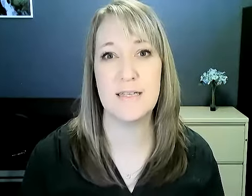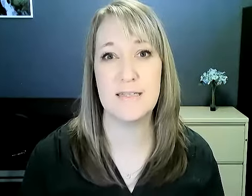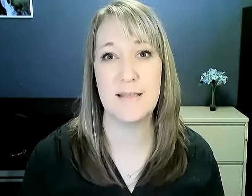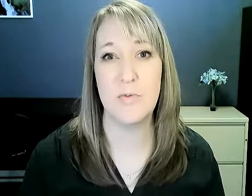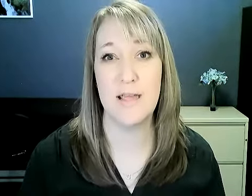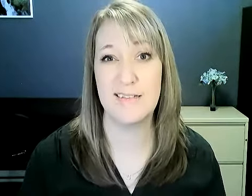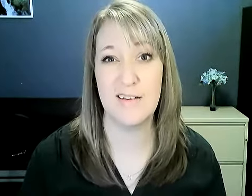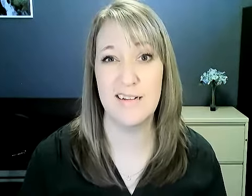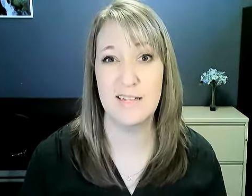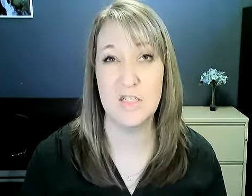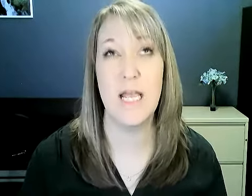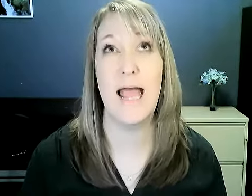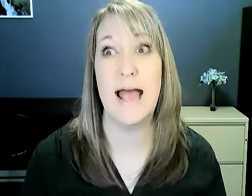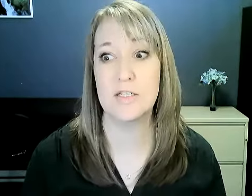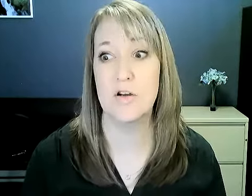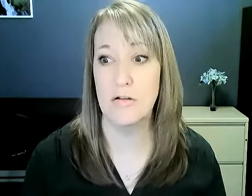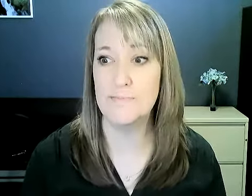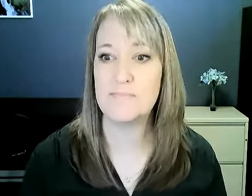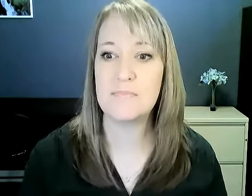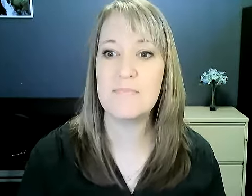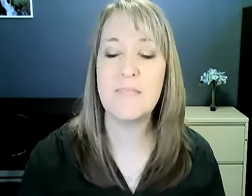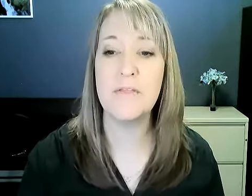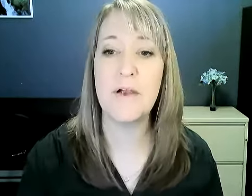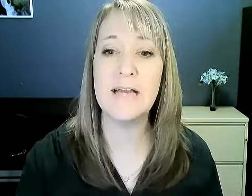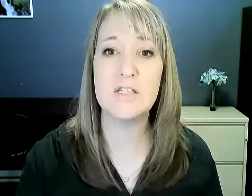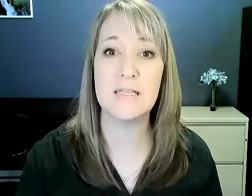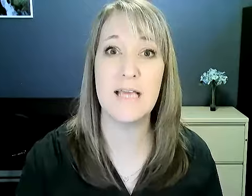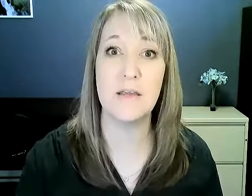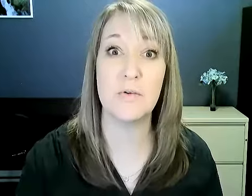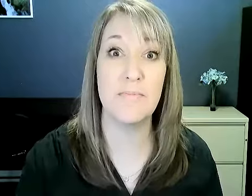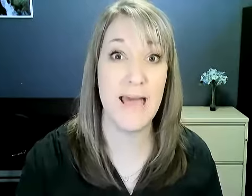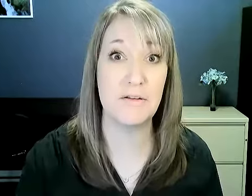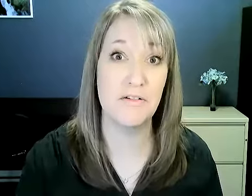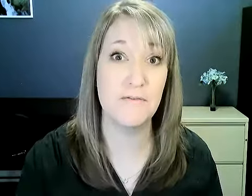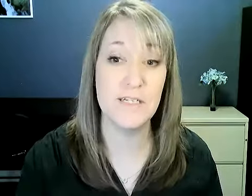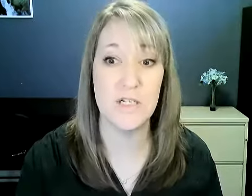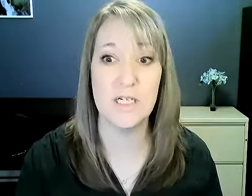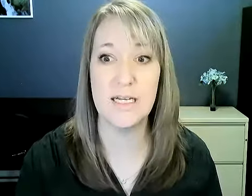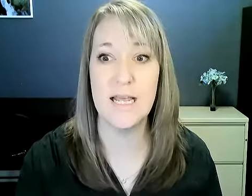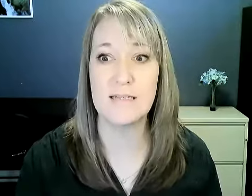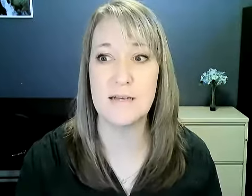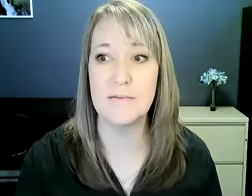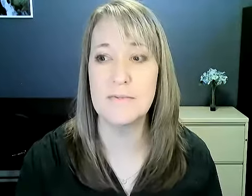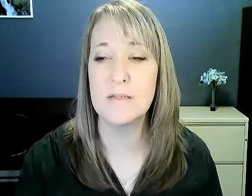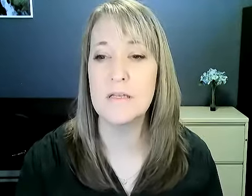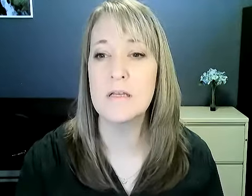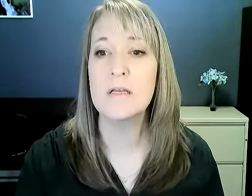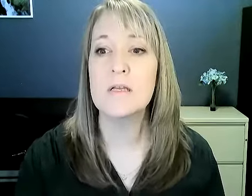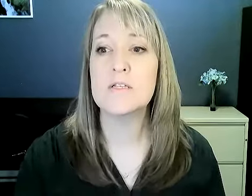the same way as they are in English at all. They're actually a grammatical feature in ASL.